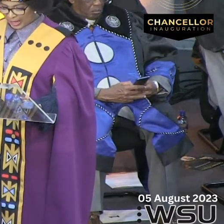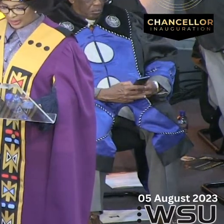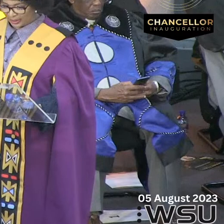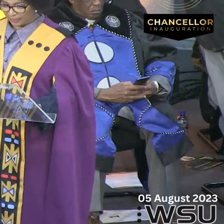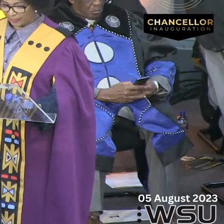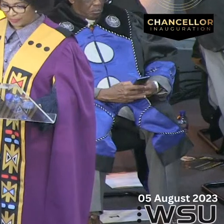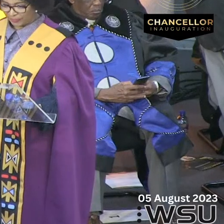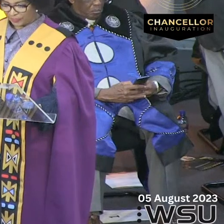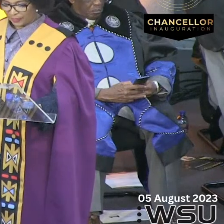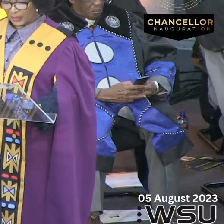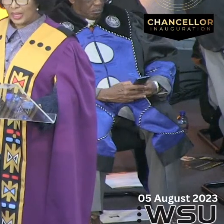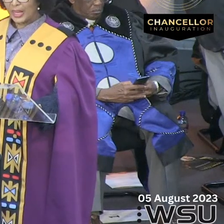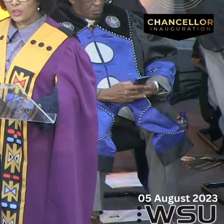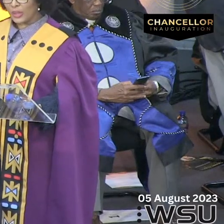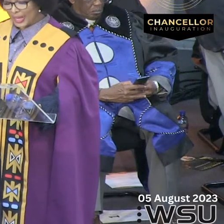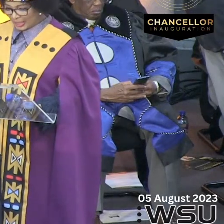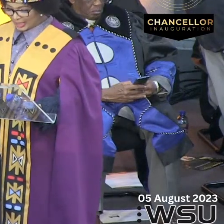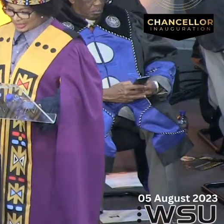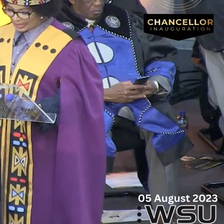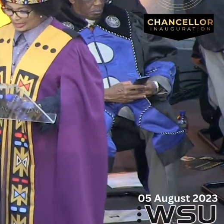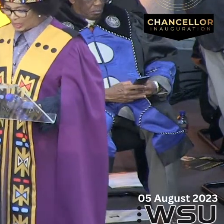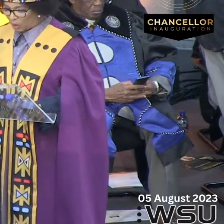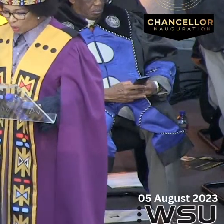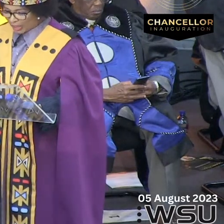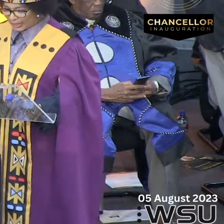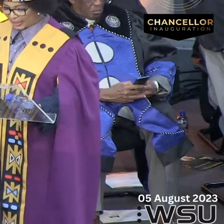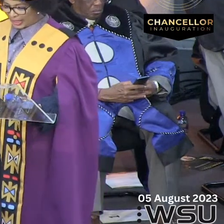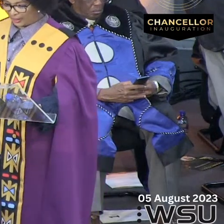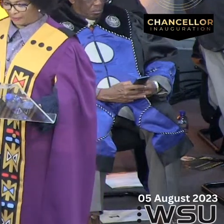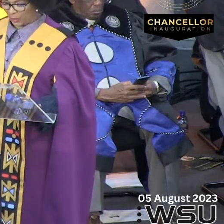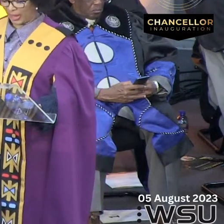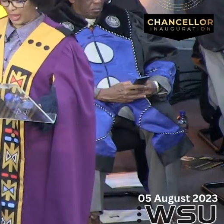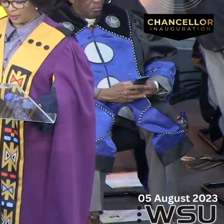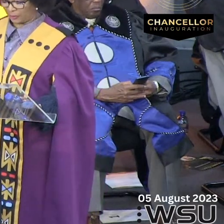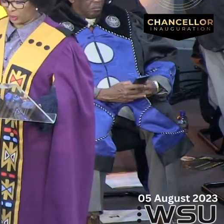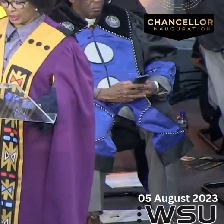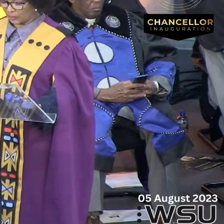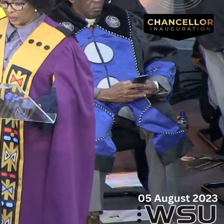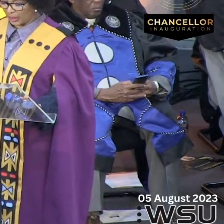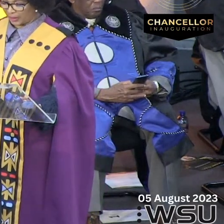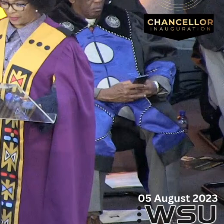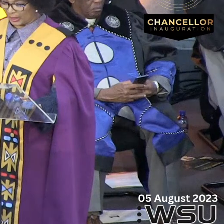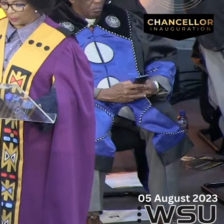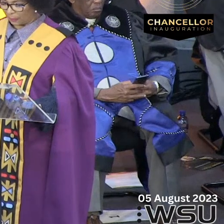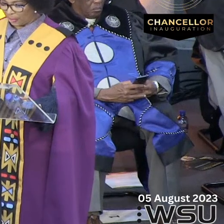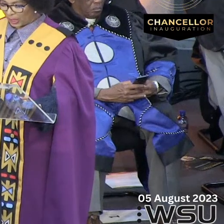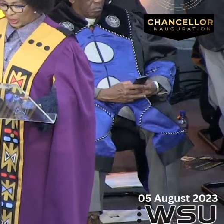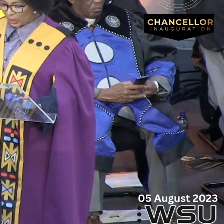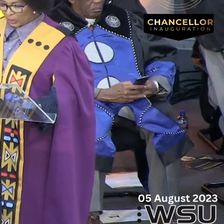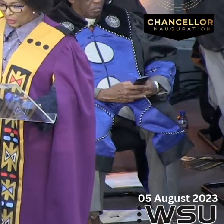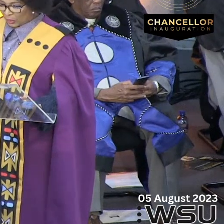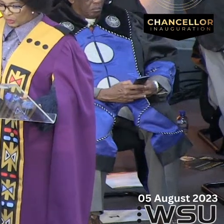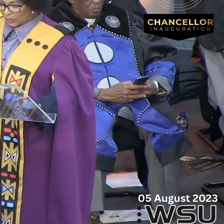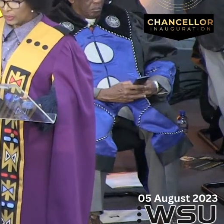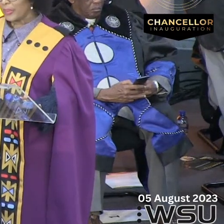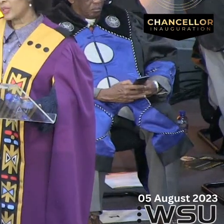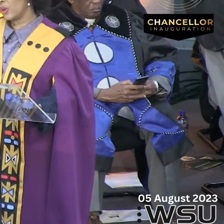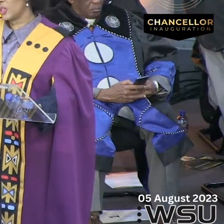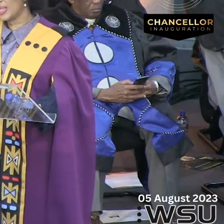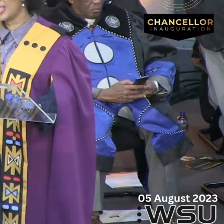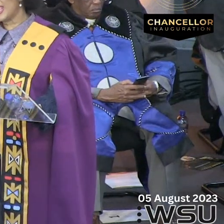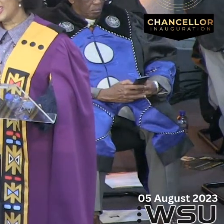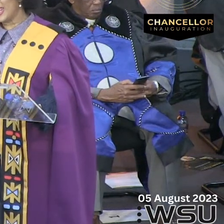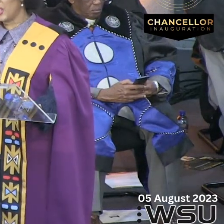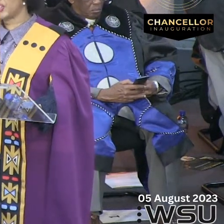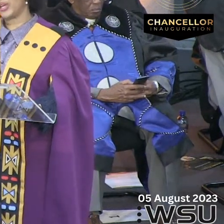transformation of our country. Education is the only real lever we have to transform South Africa. But